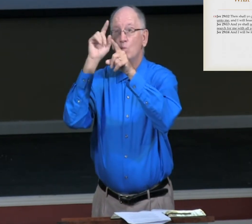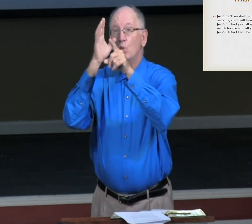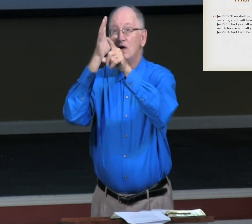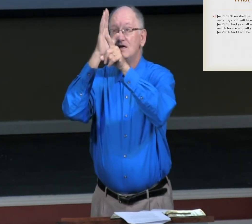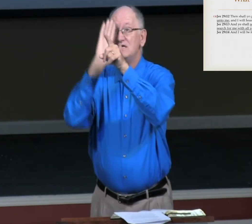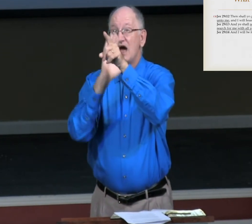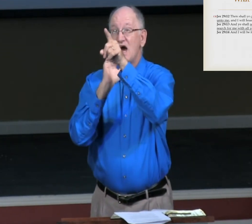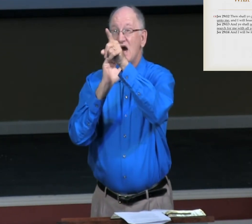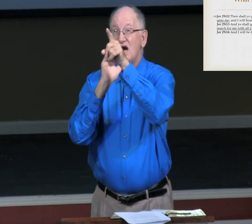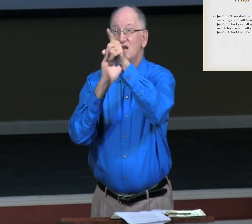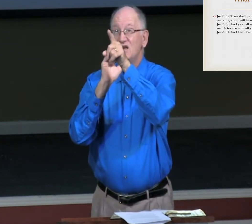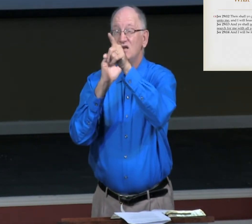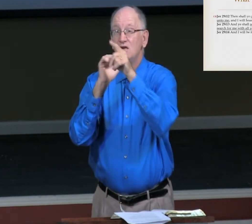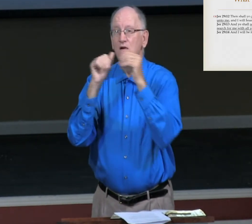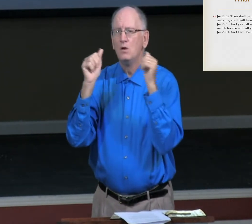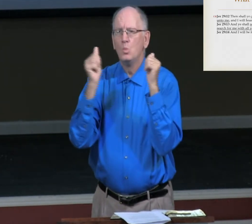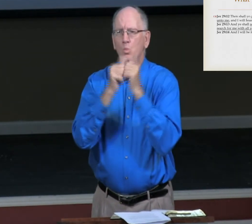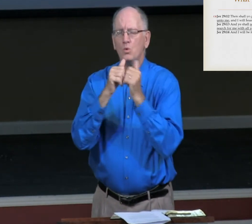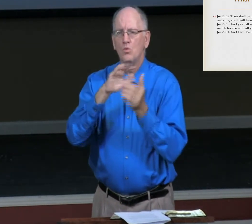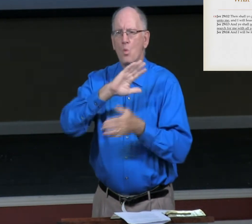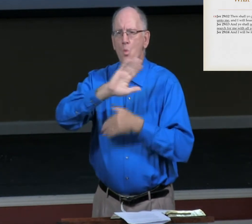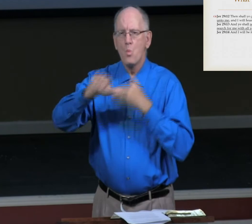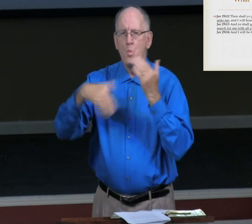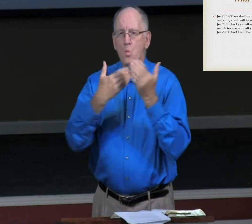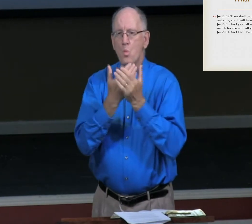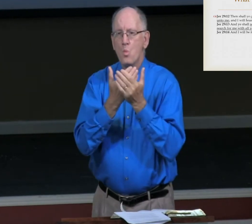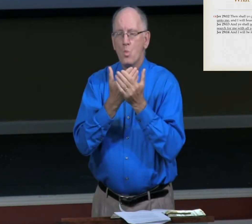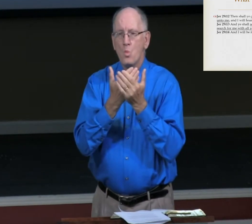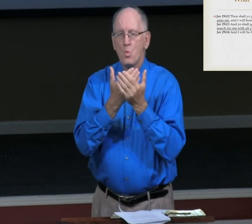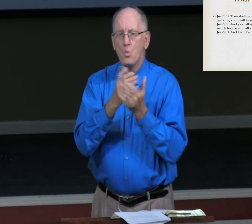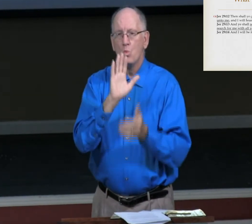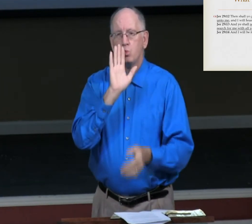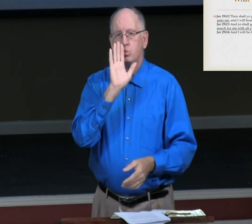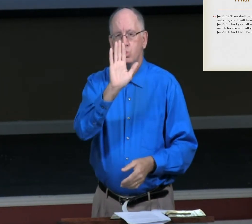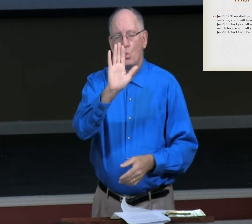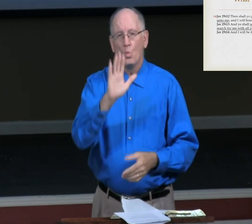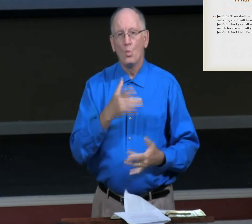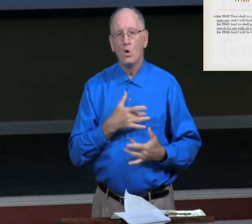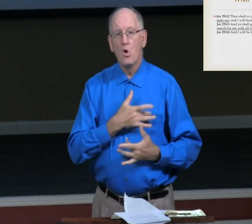when you search for God, do it with all your heart.